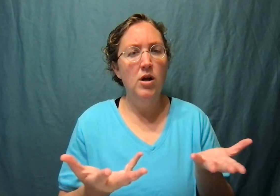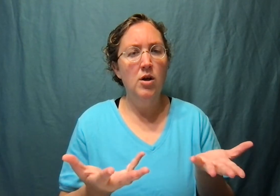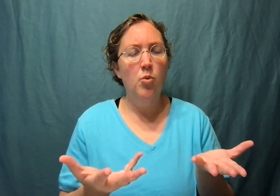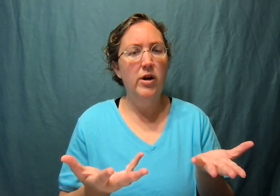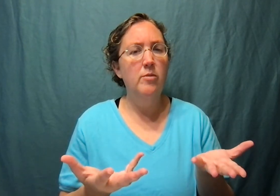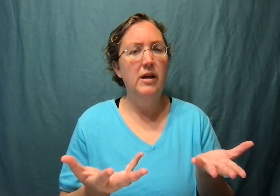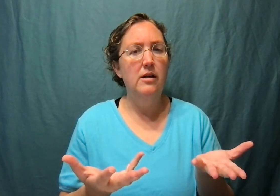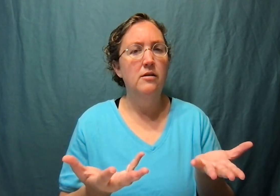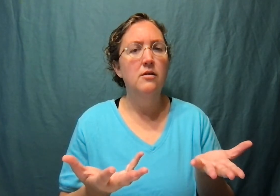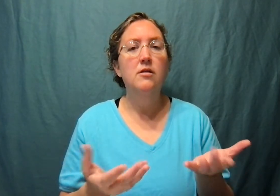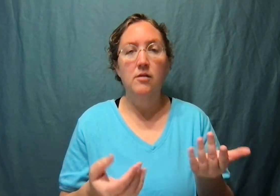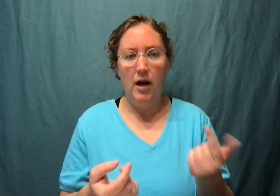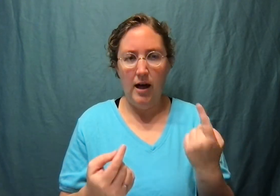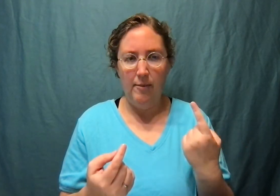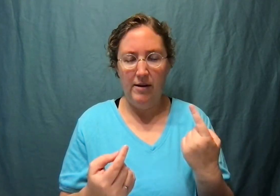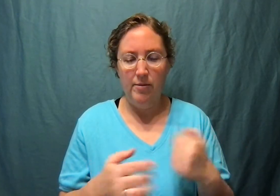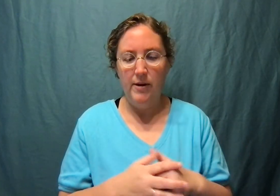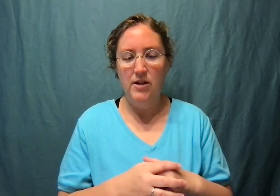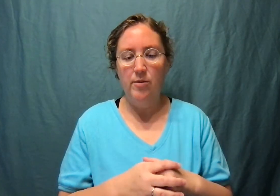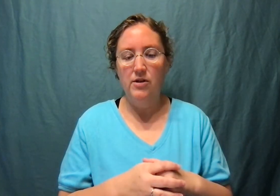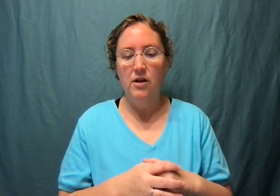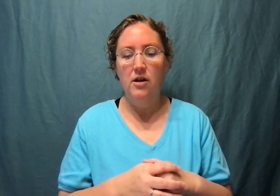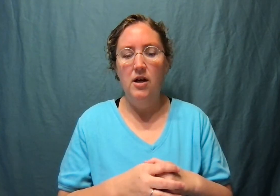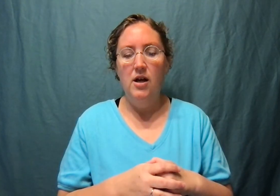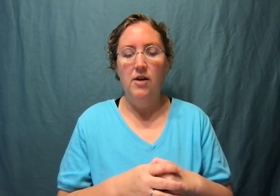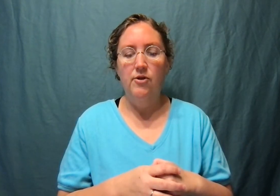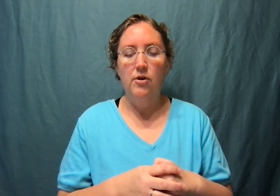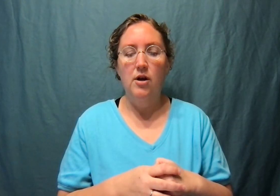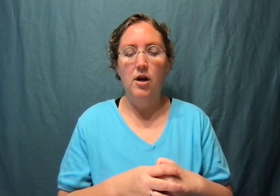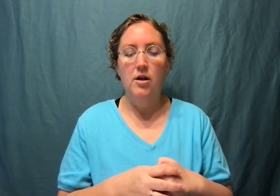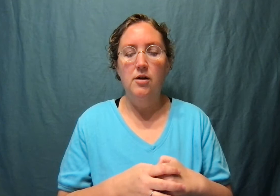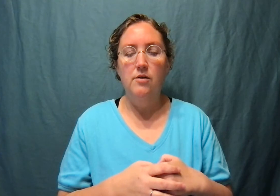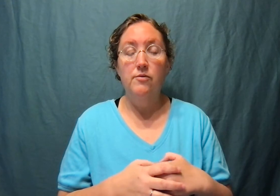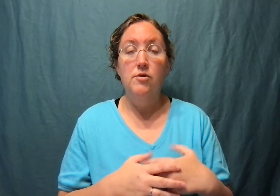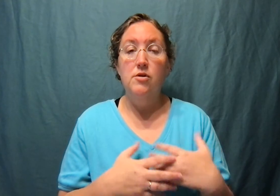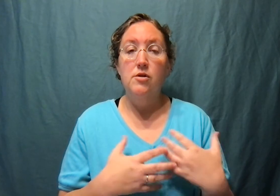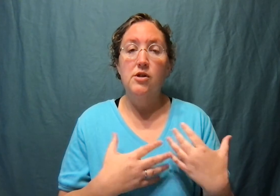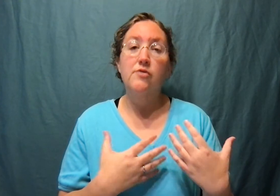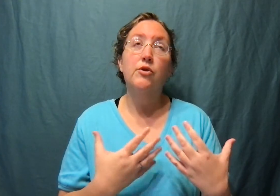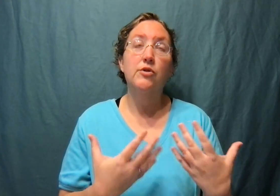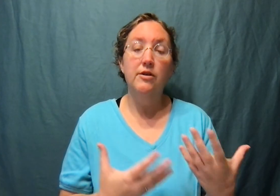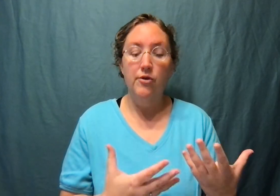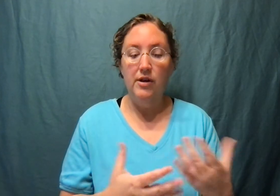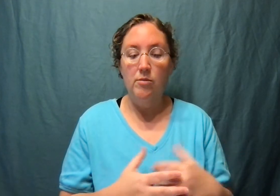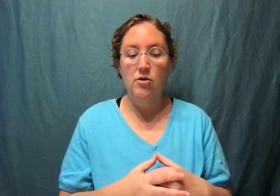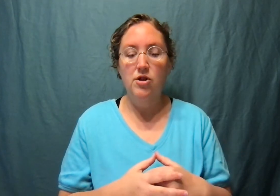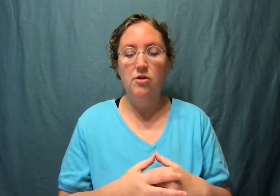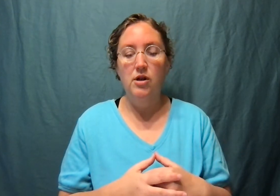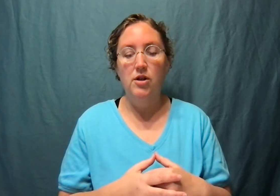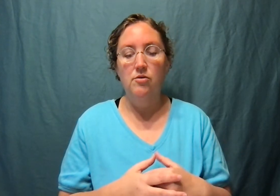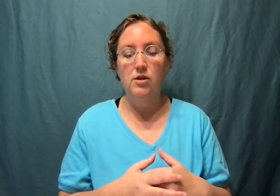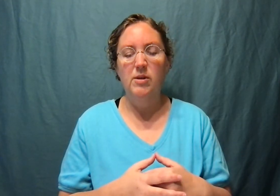what do you mean I have my WH eyebrows on? If you're using it for the emotion, you can use something like,